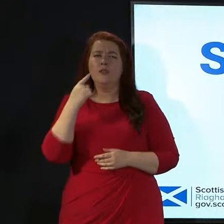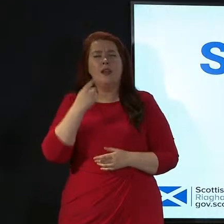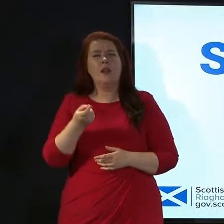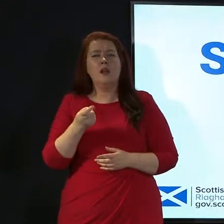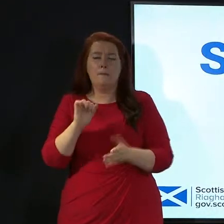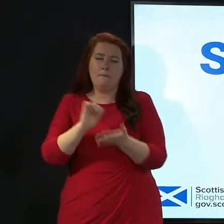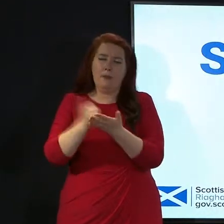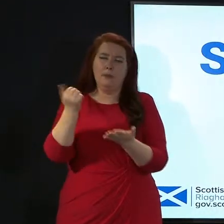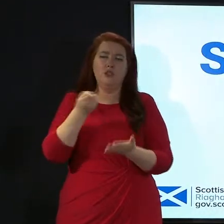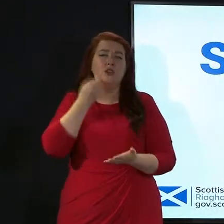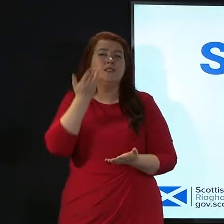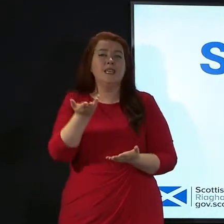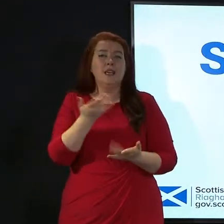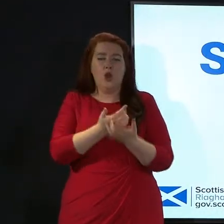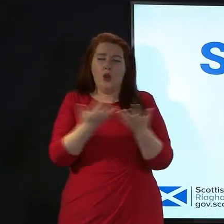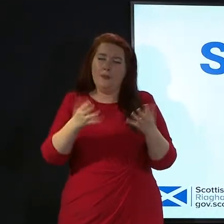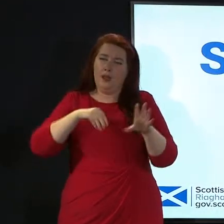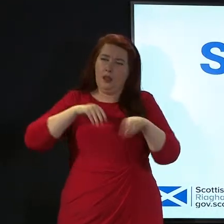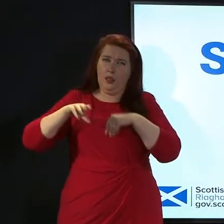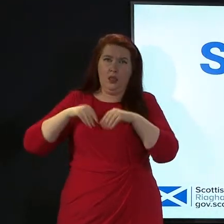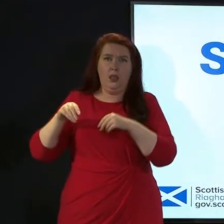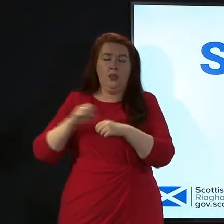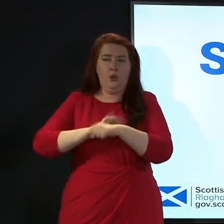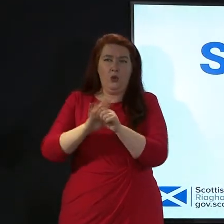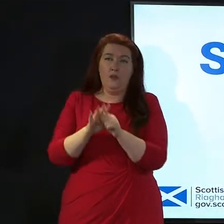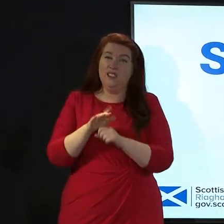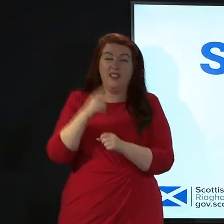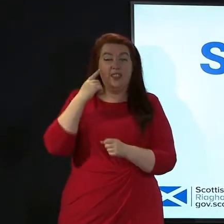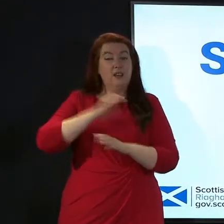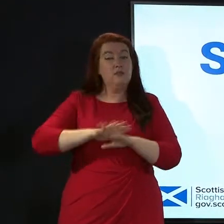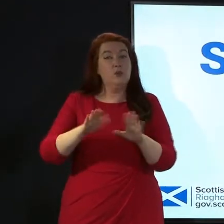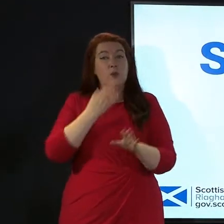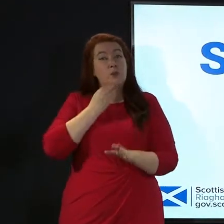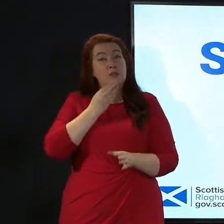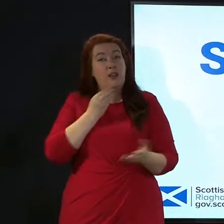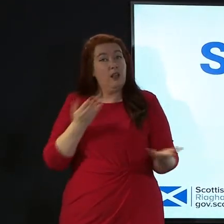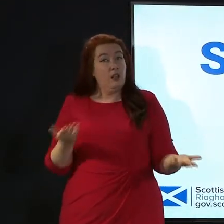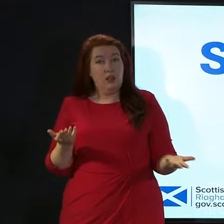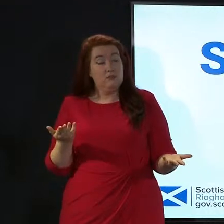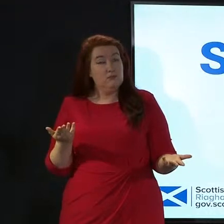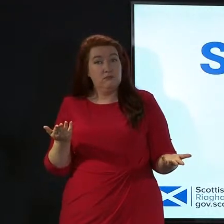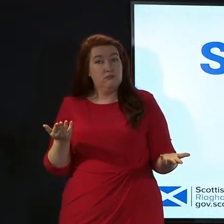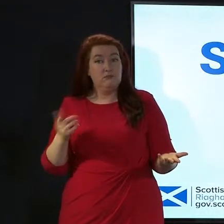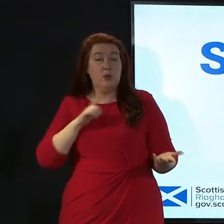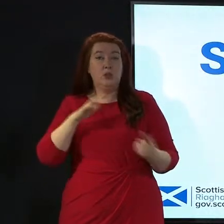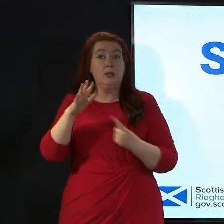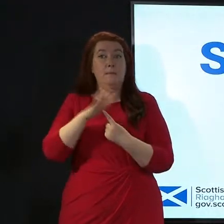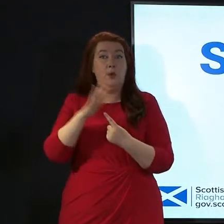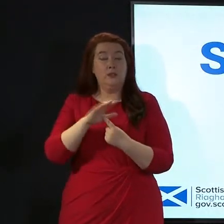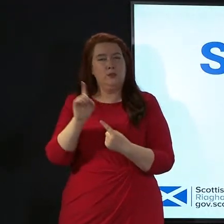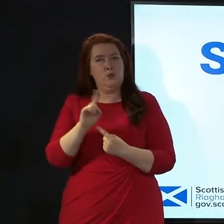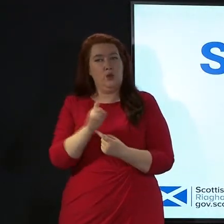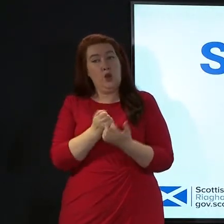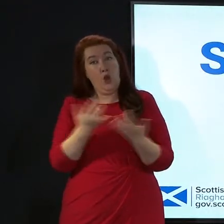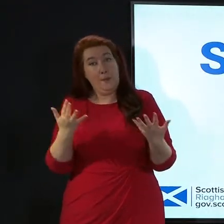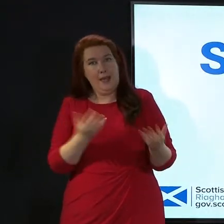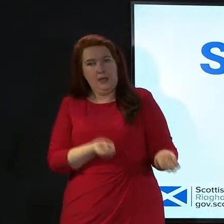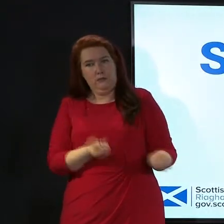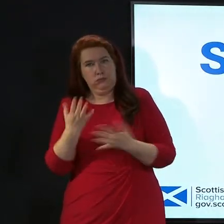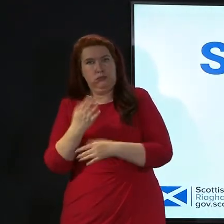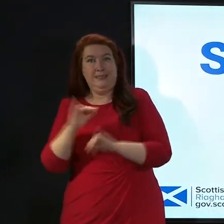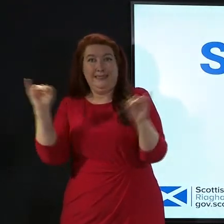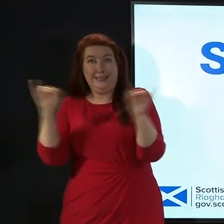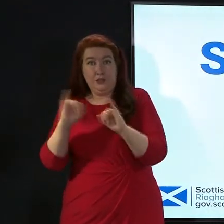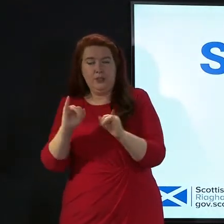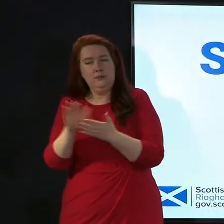cases no longer becomes useful information? Because the important bit surely is how many people are